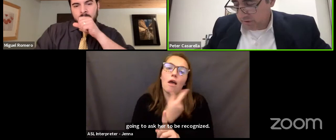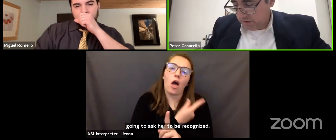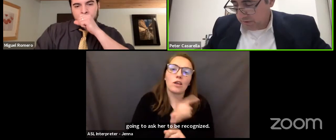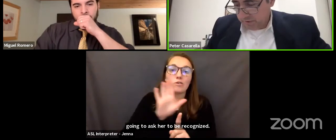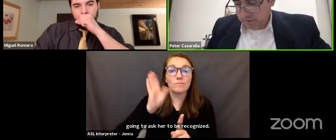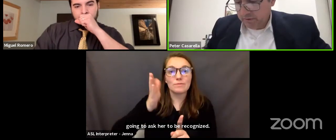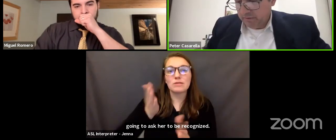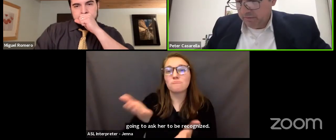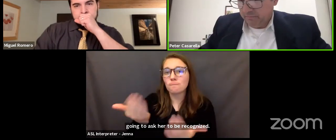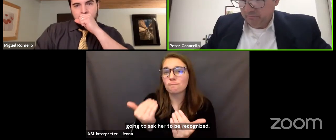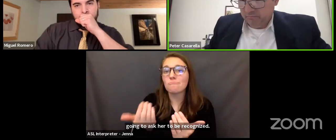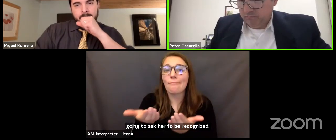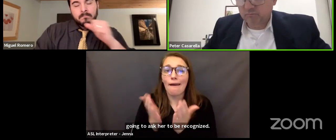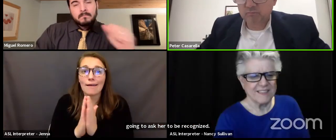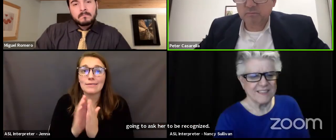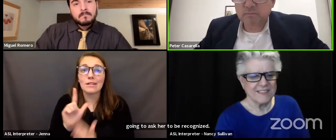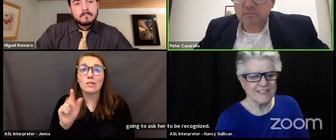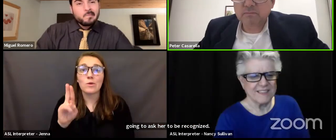it.